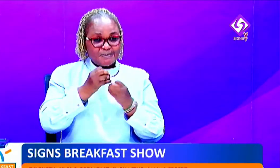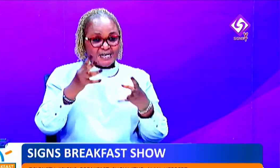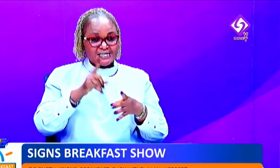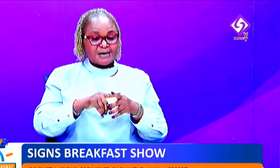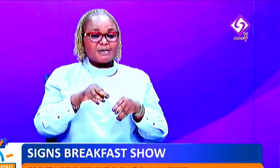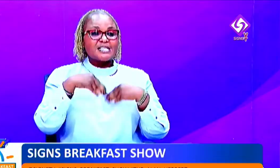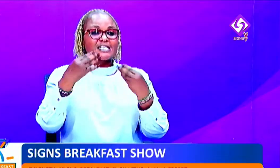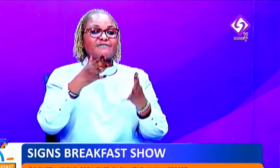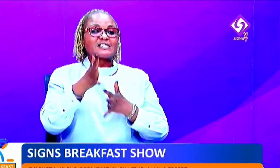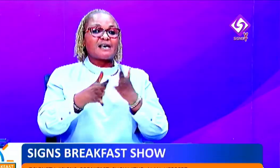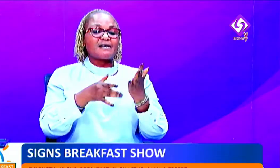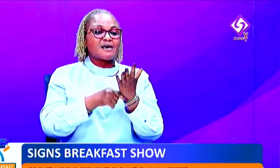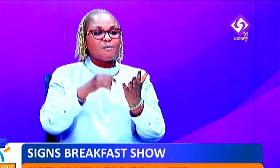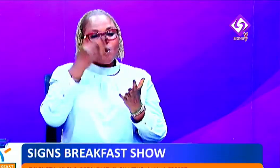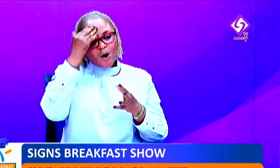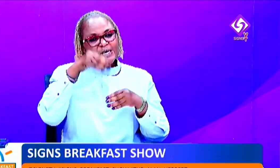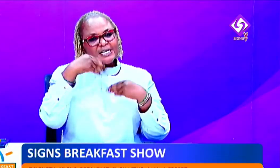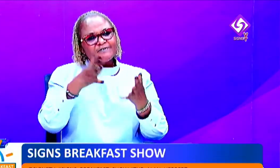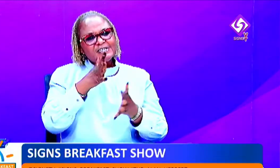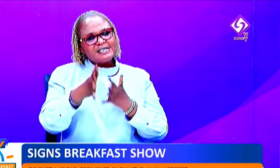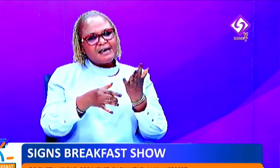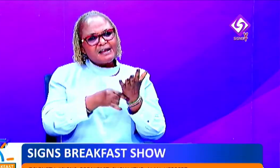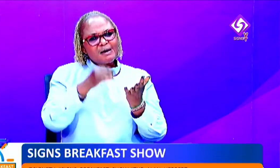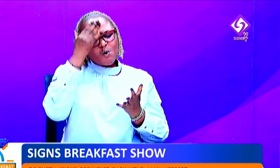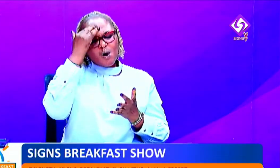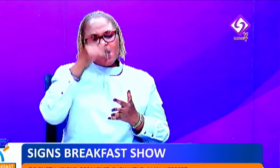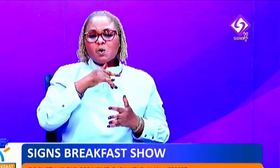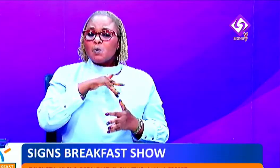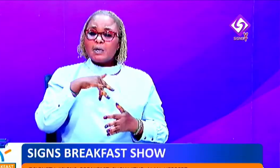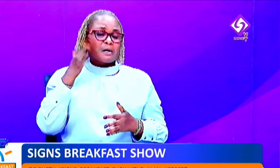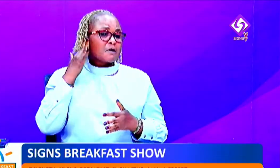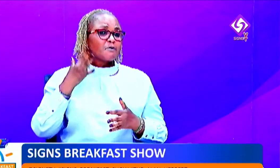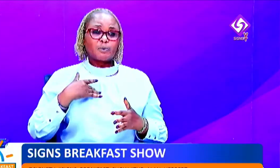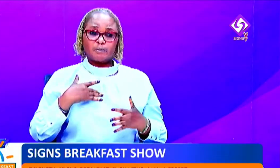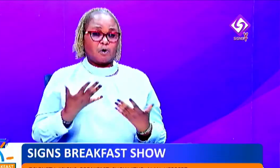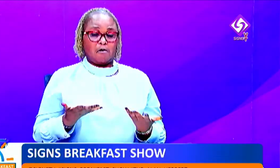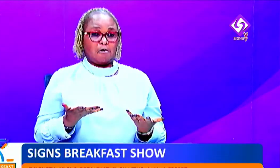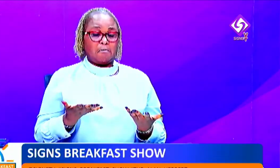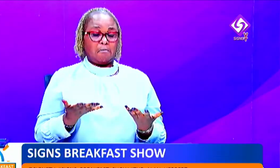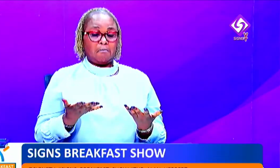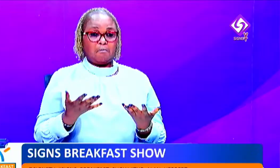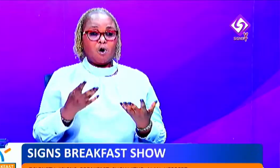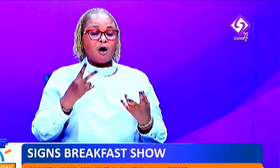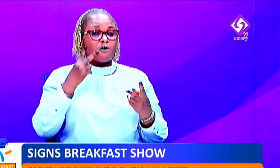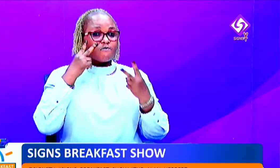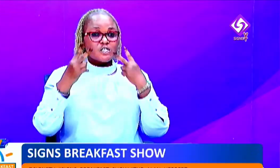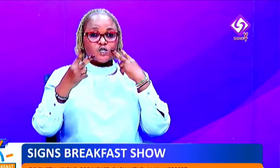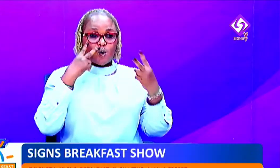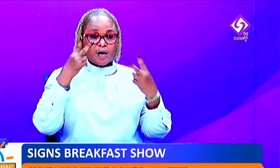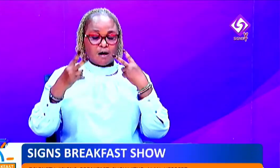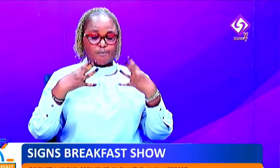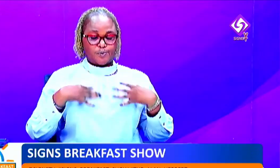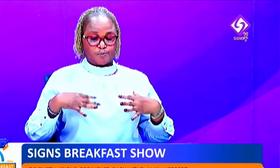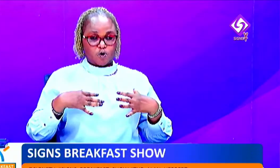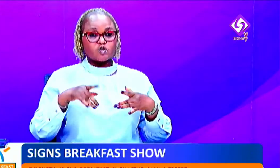can interact with them easily and can call them easier. So we give each other sign names as the deaf community because we